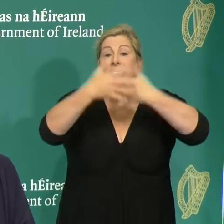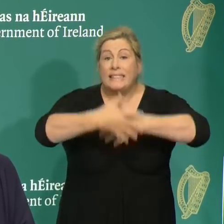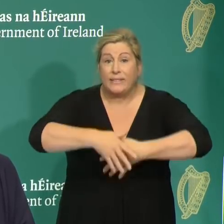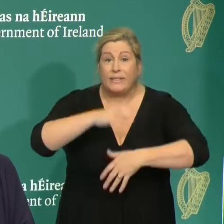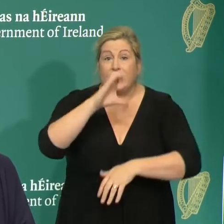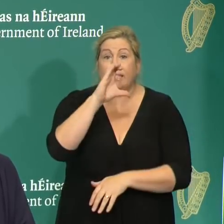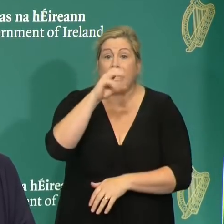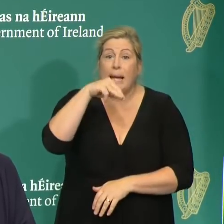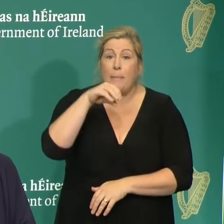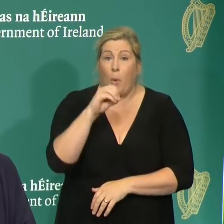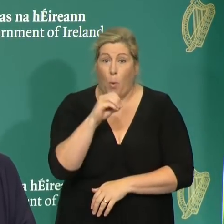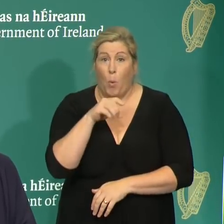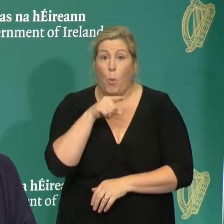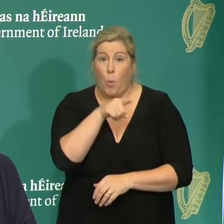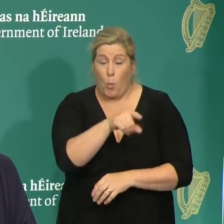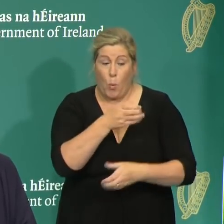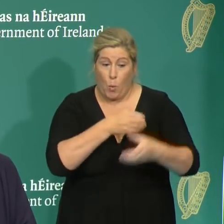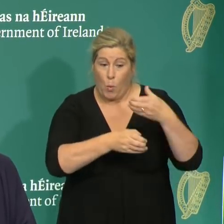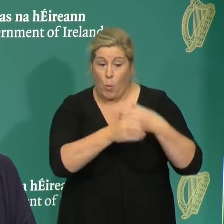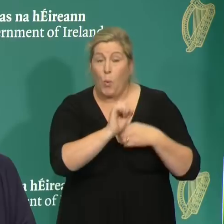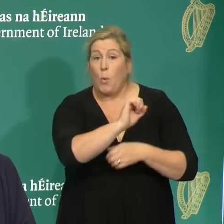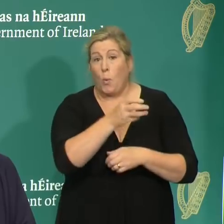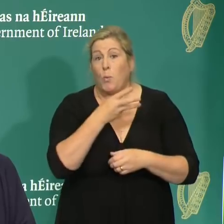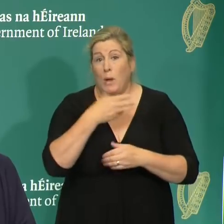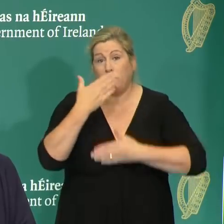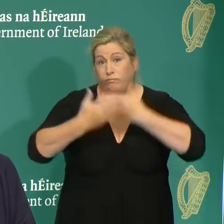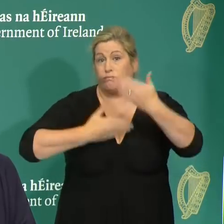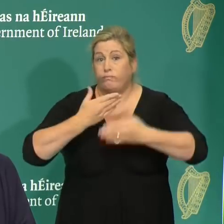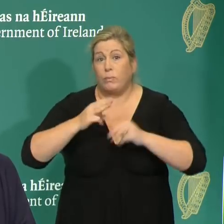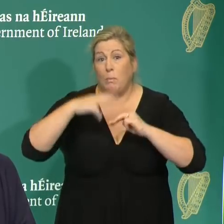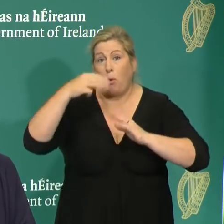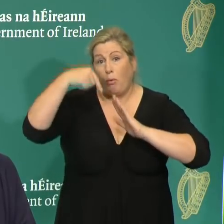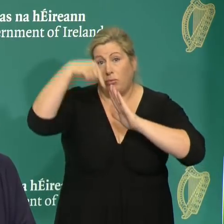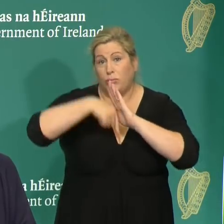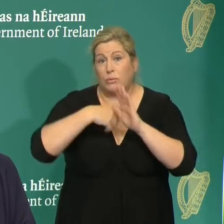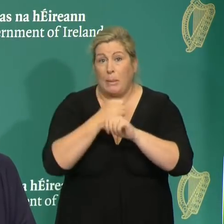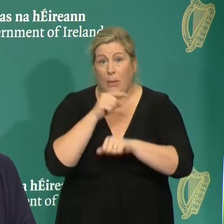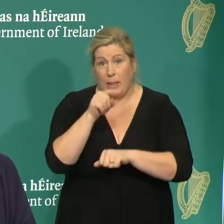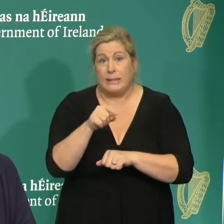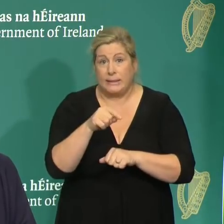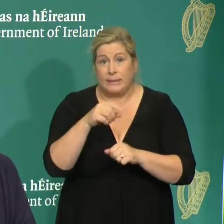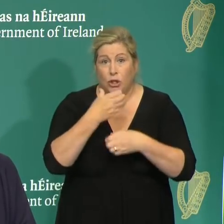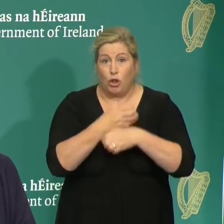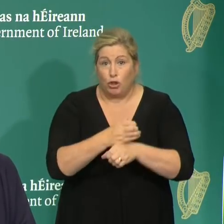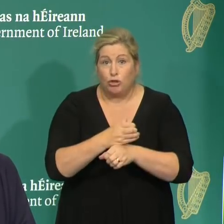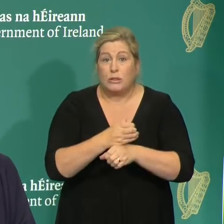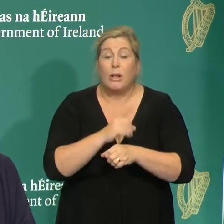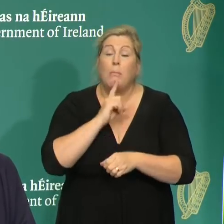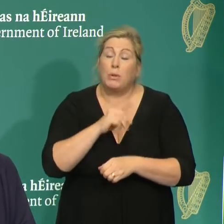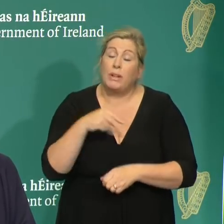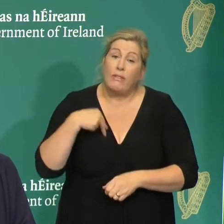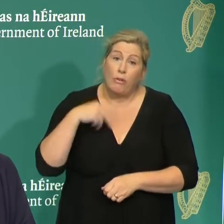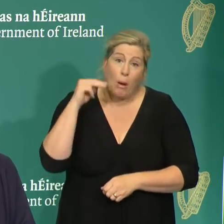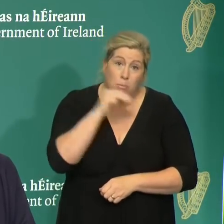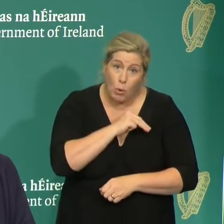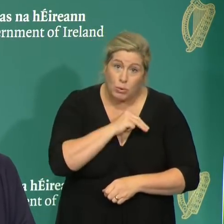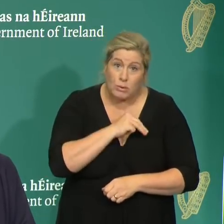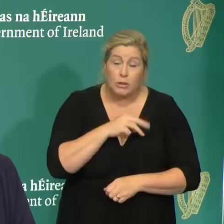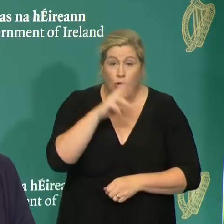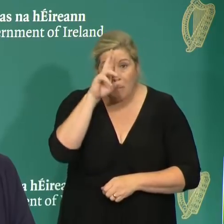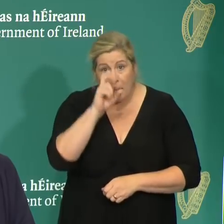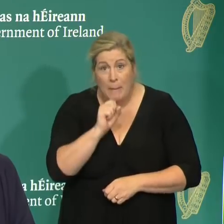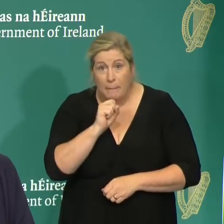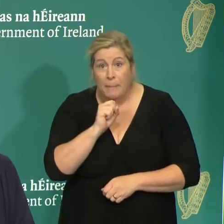NEFIT. However, it is also really important to remember that the majority of cases that we are seeing where there